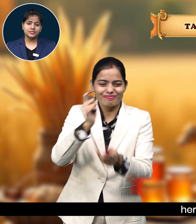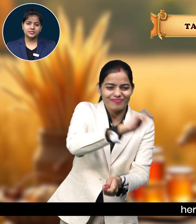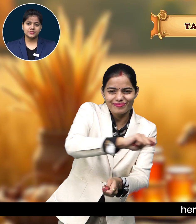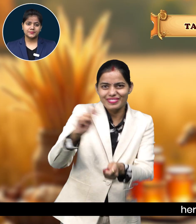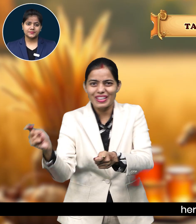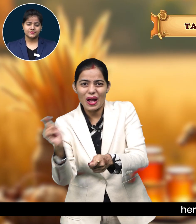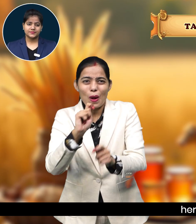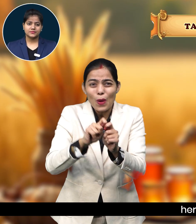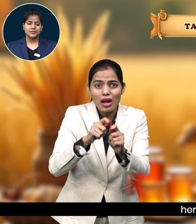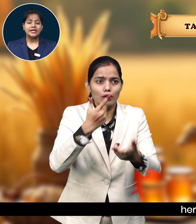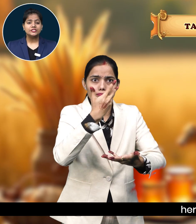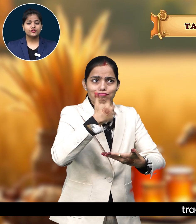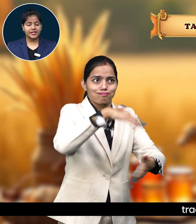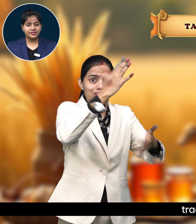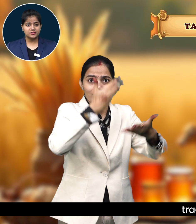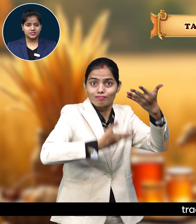herders,